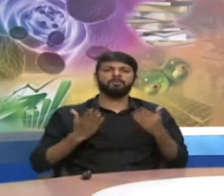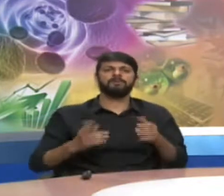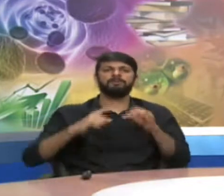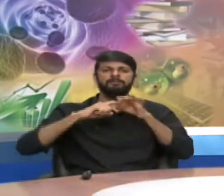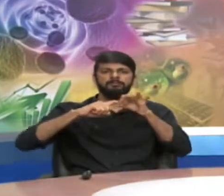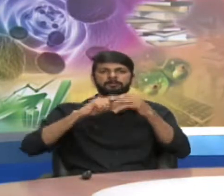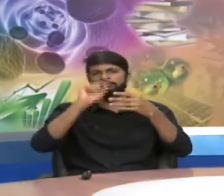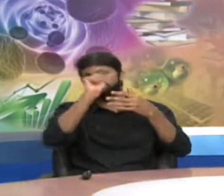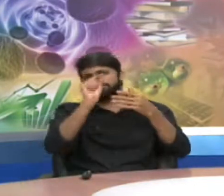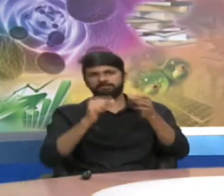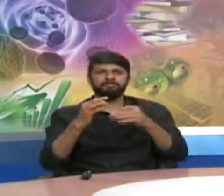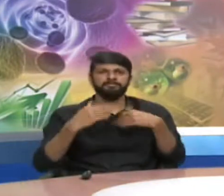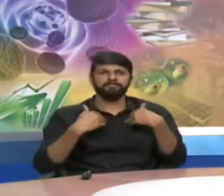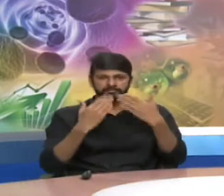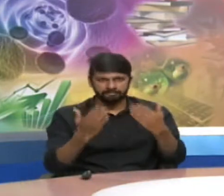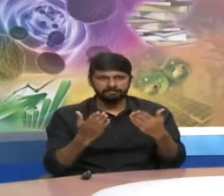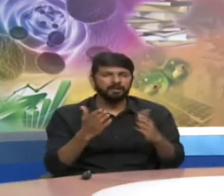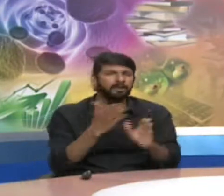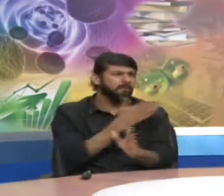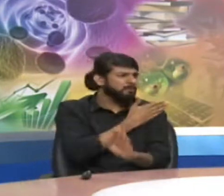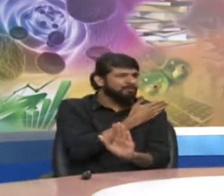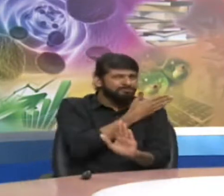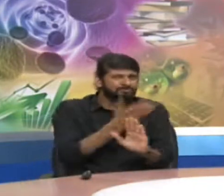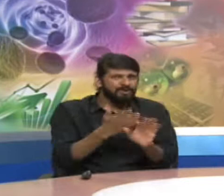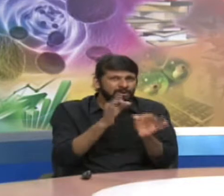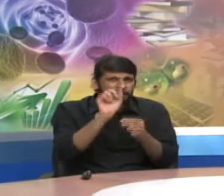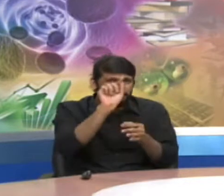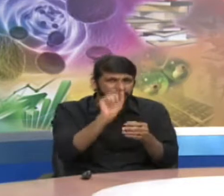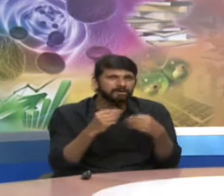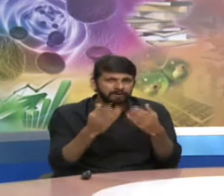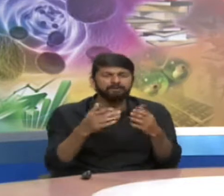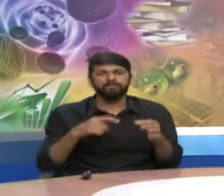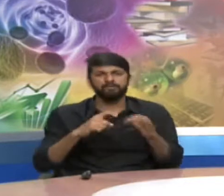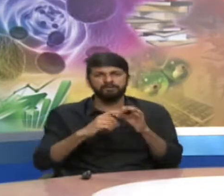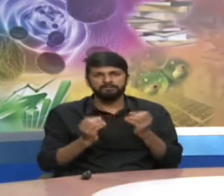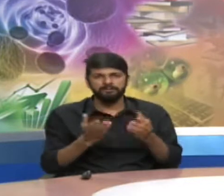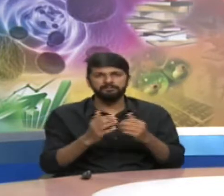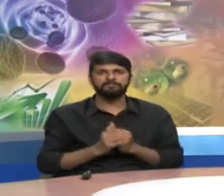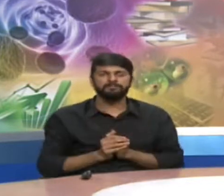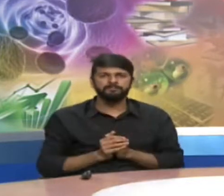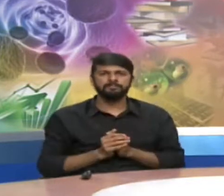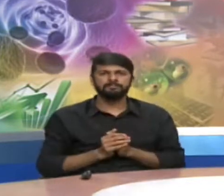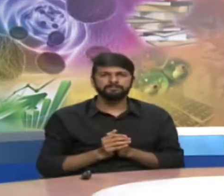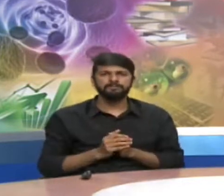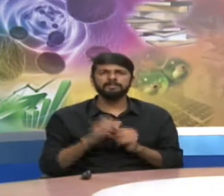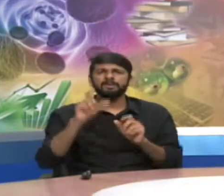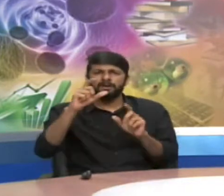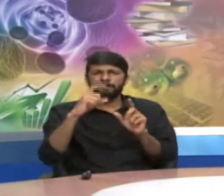So let us see the question answers. So whatever we have learned till now, we will now